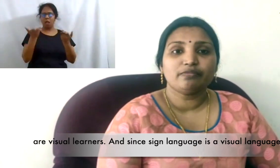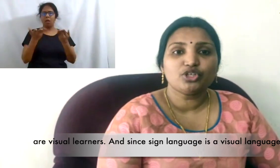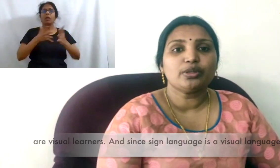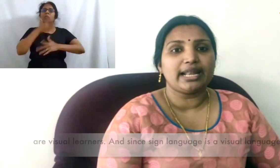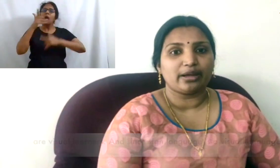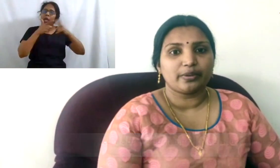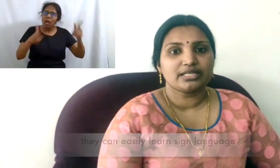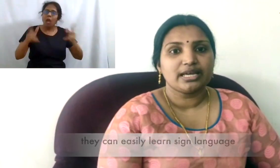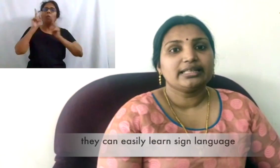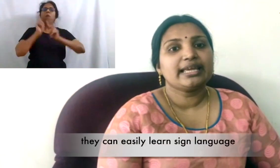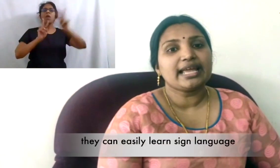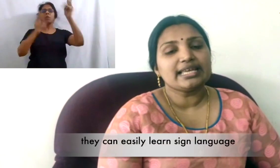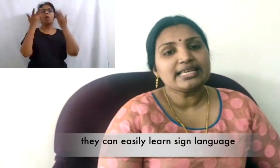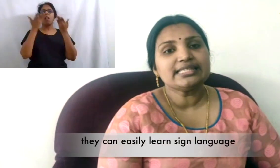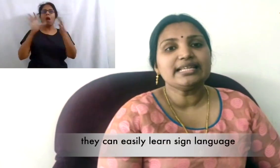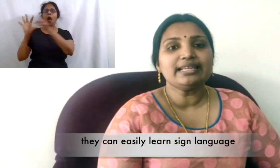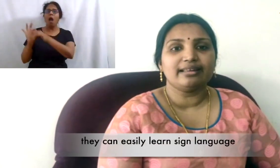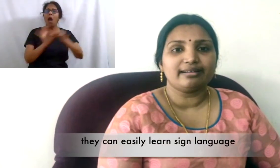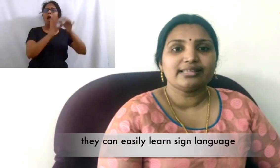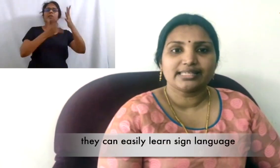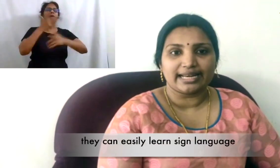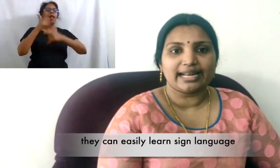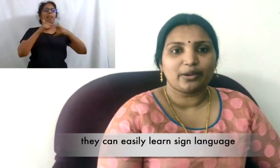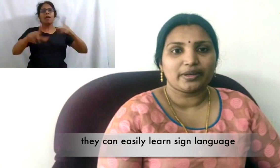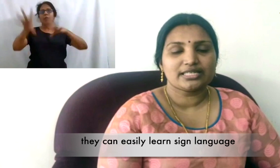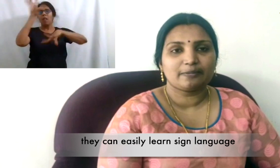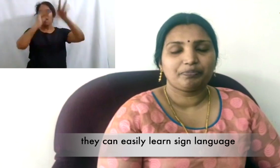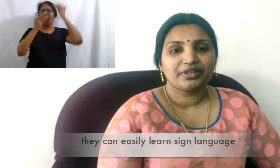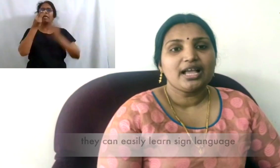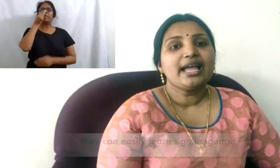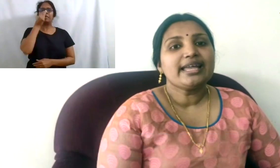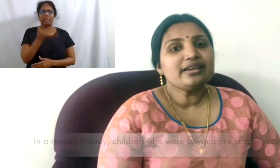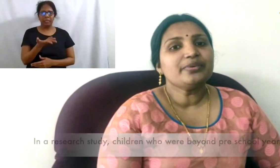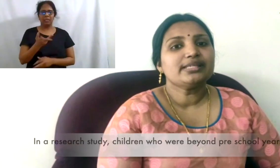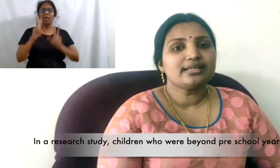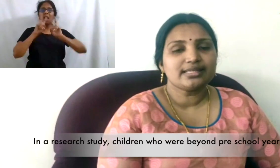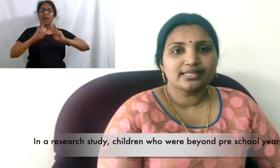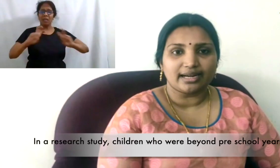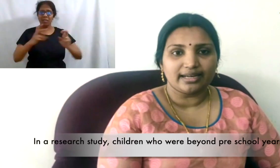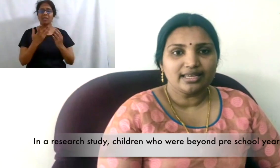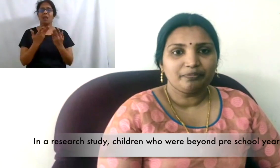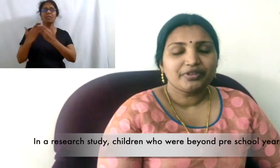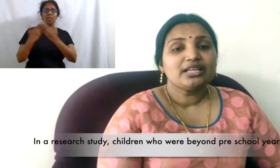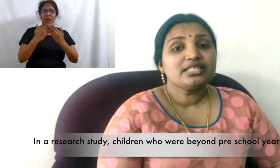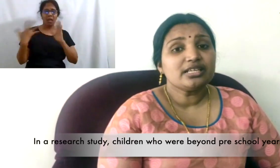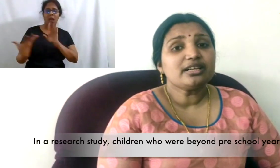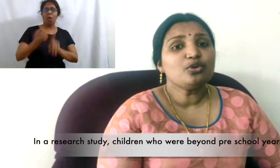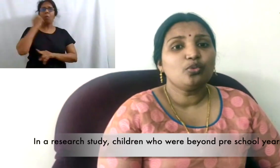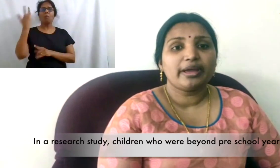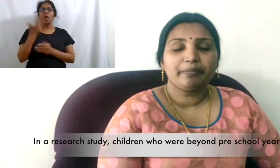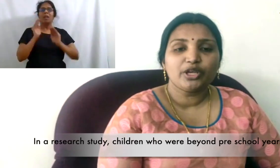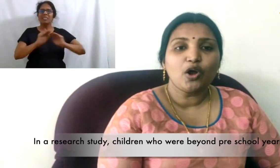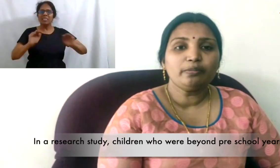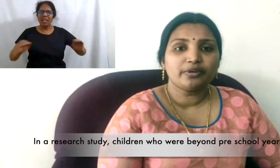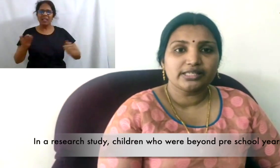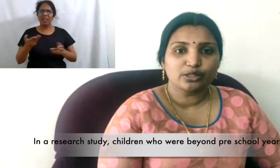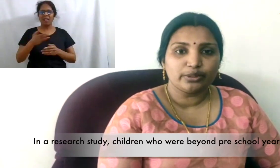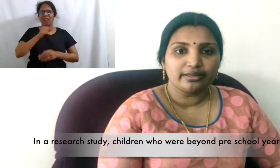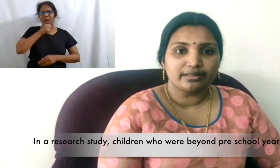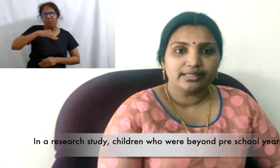visual language, they can easily learn sign language. In a research study, children who were beyond preschool years